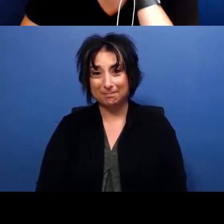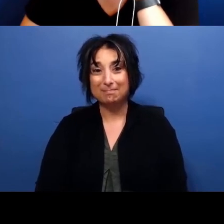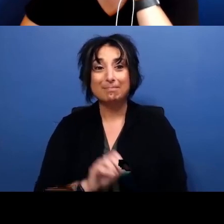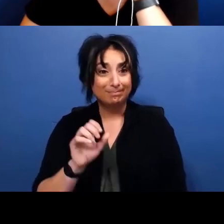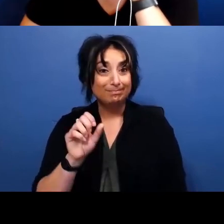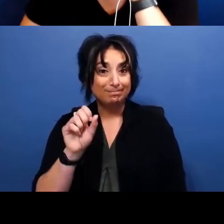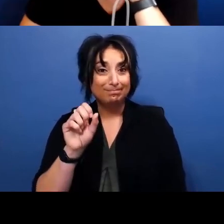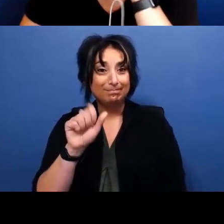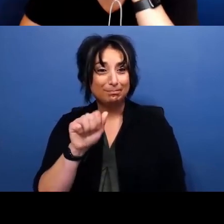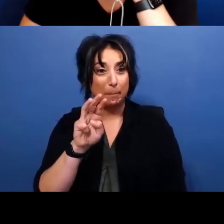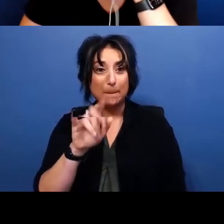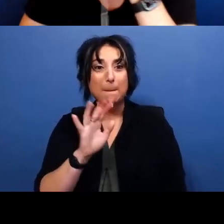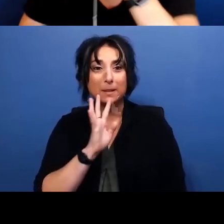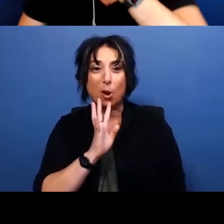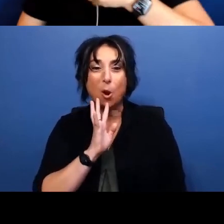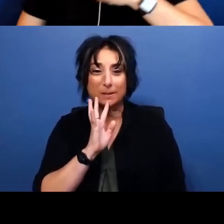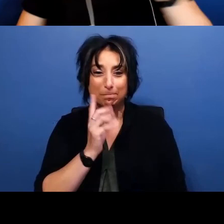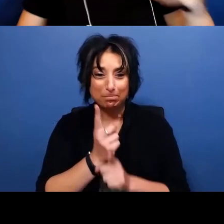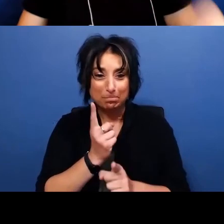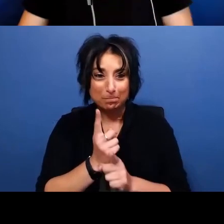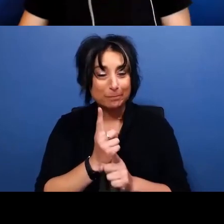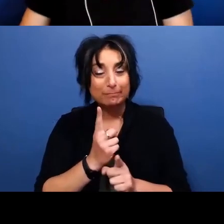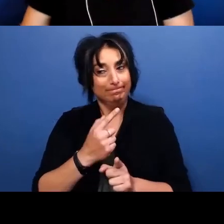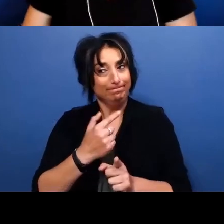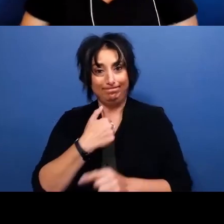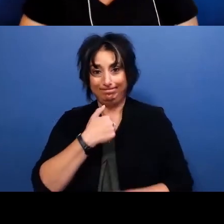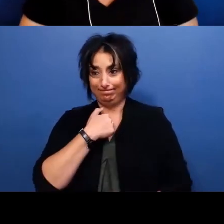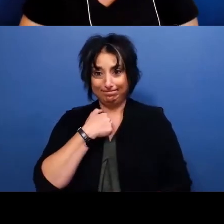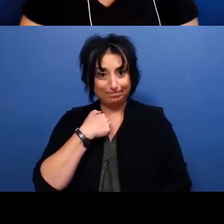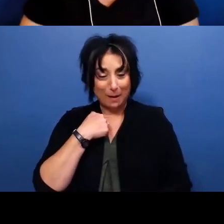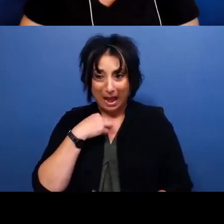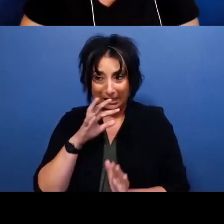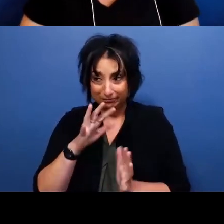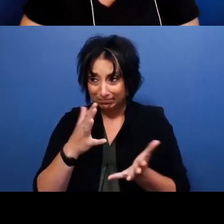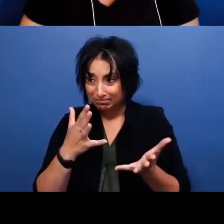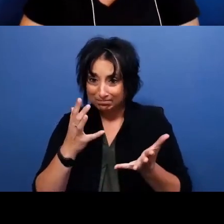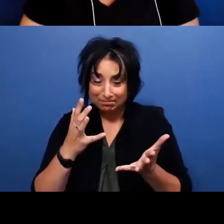Yeah, I did not find any type of